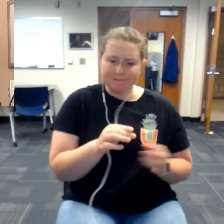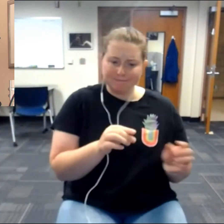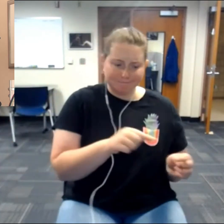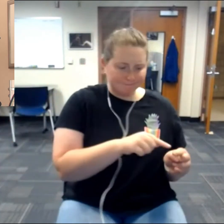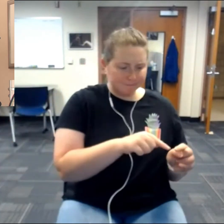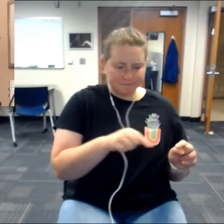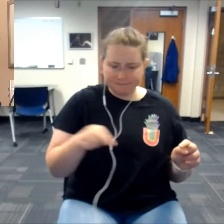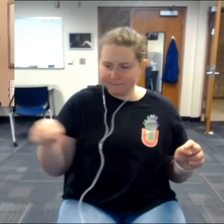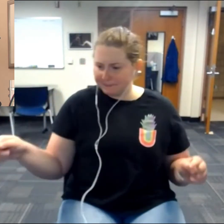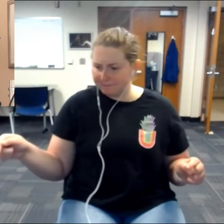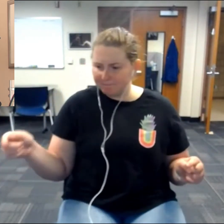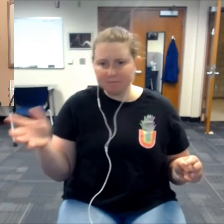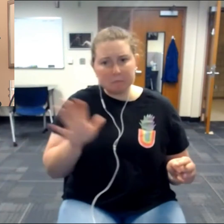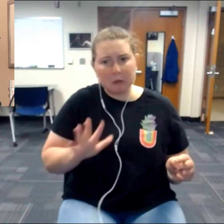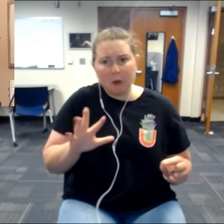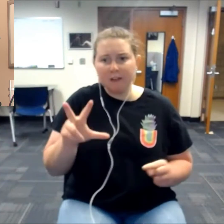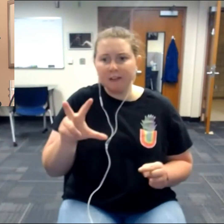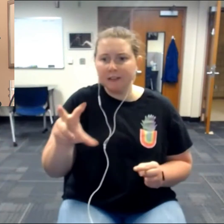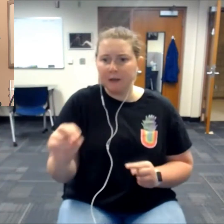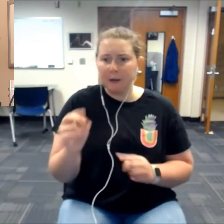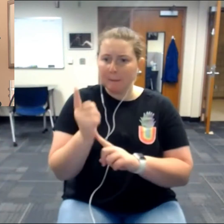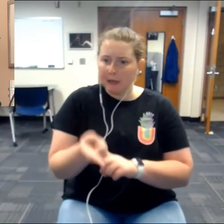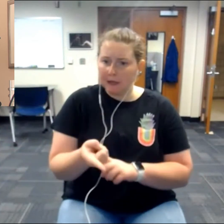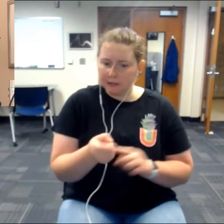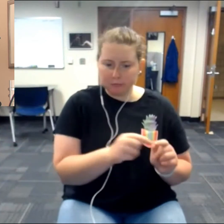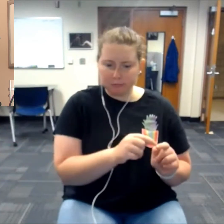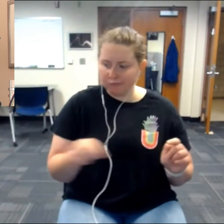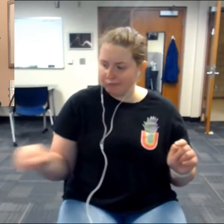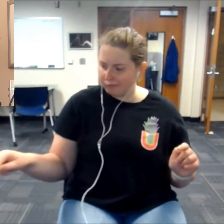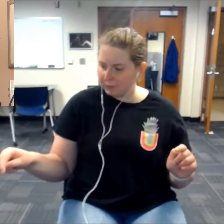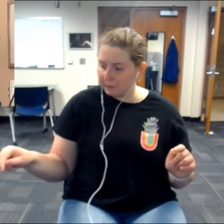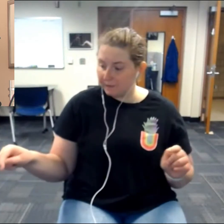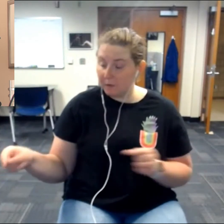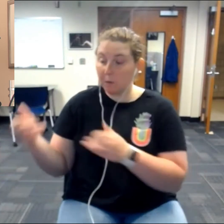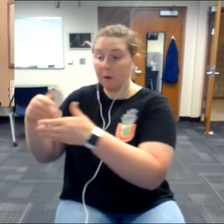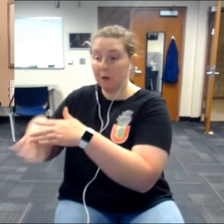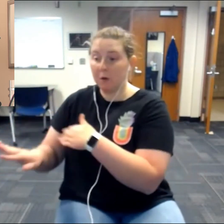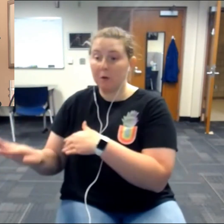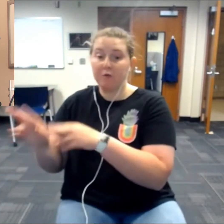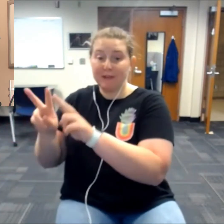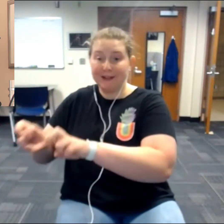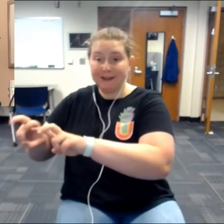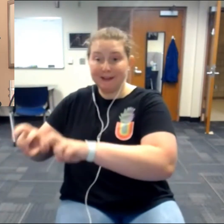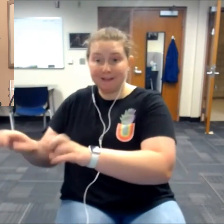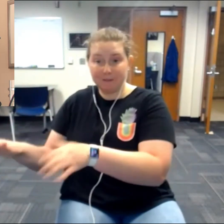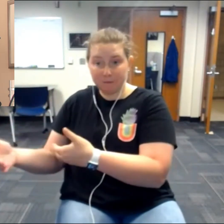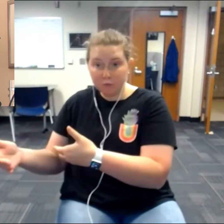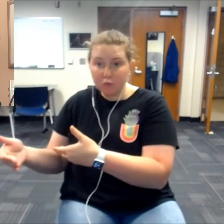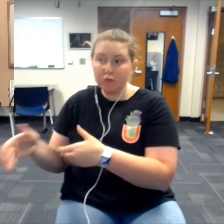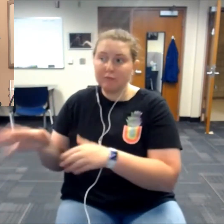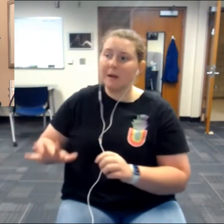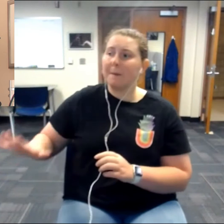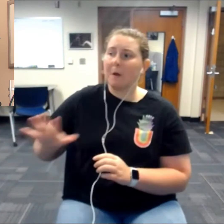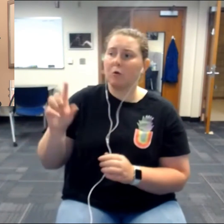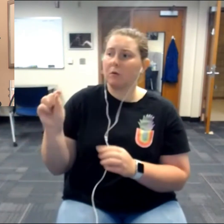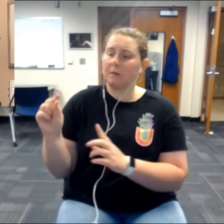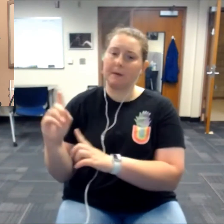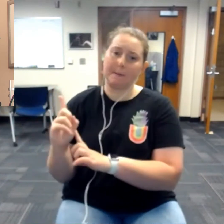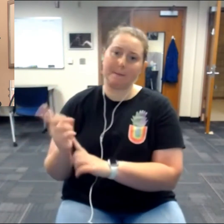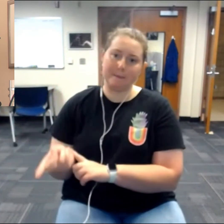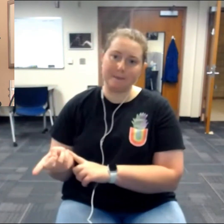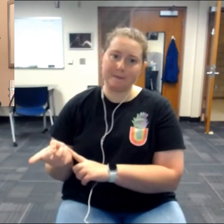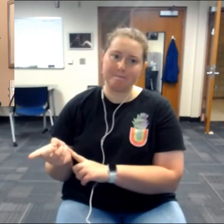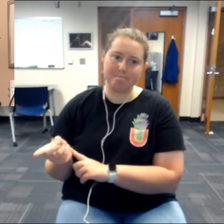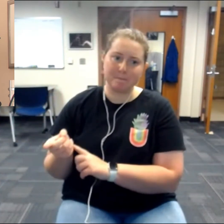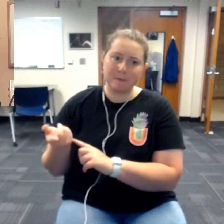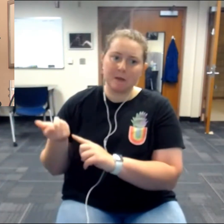acquisition there. Once we're in the exam room, the doctors are another probably 20 minutes of taking more